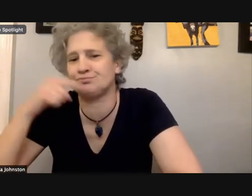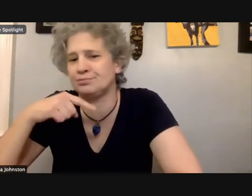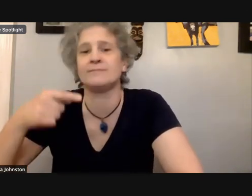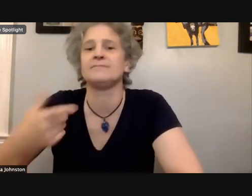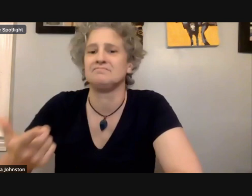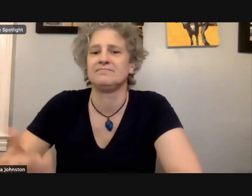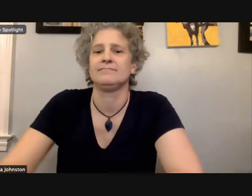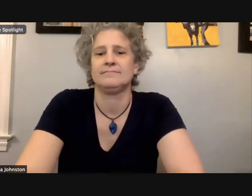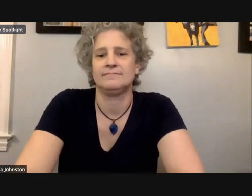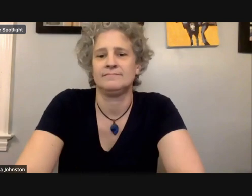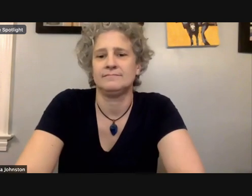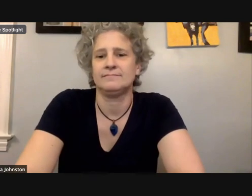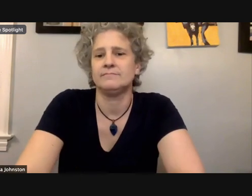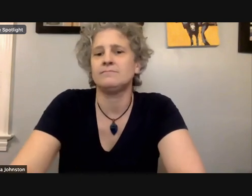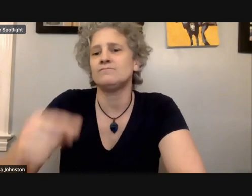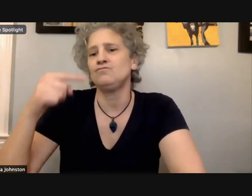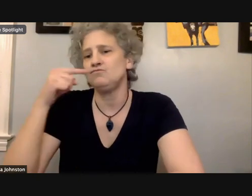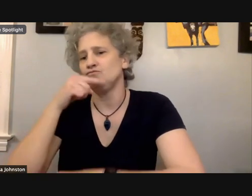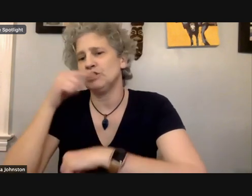mouth morpheme there.